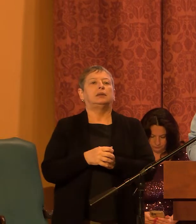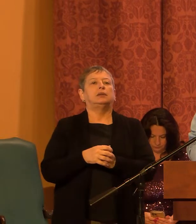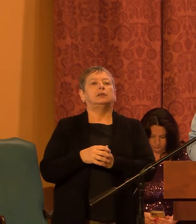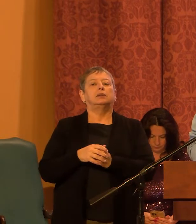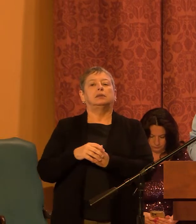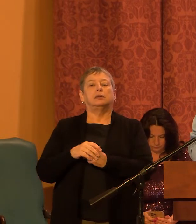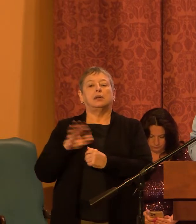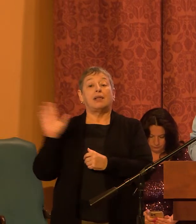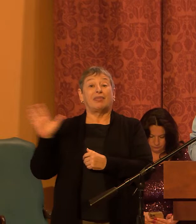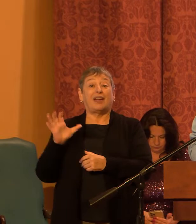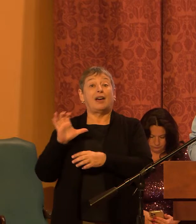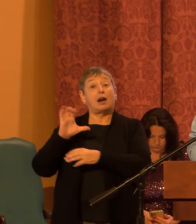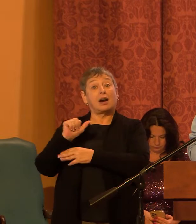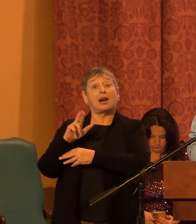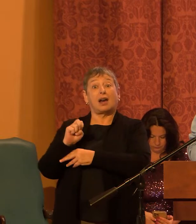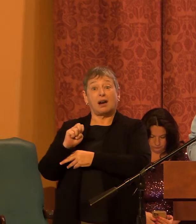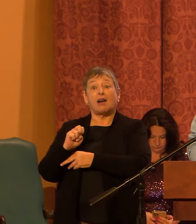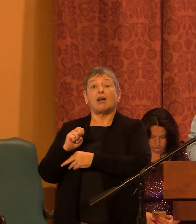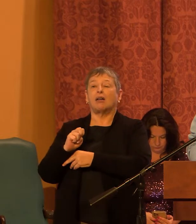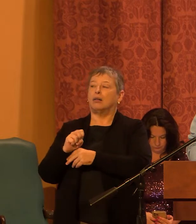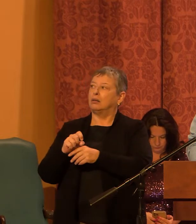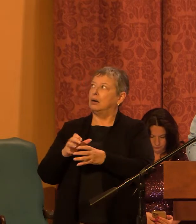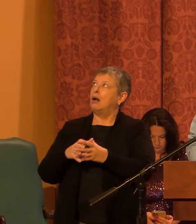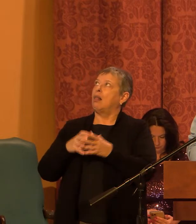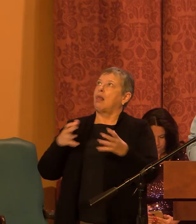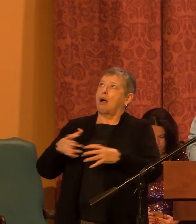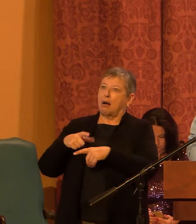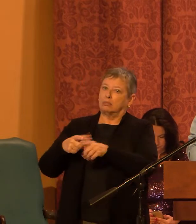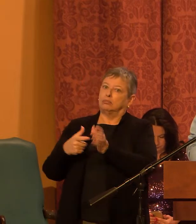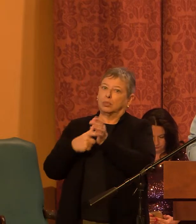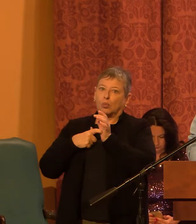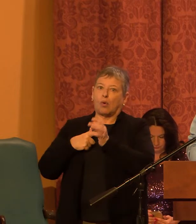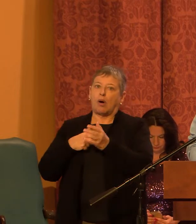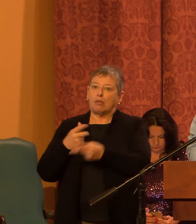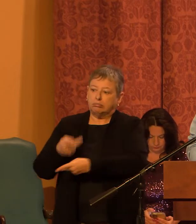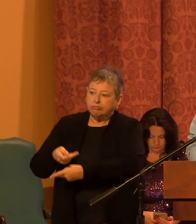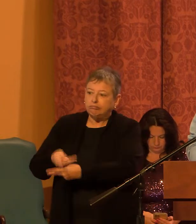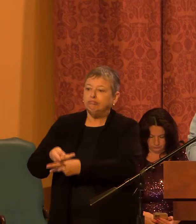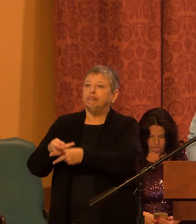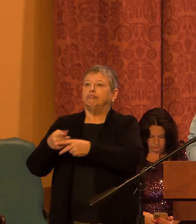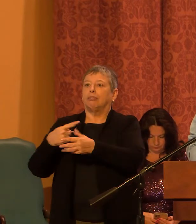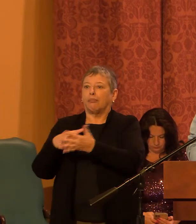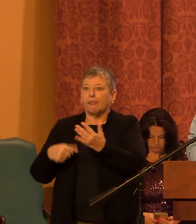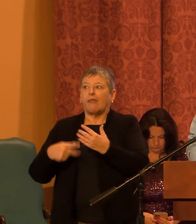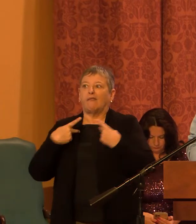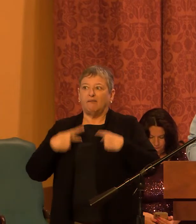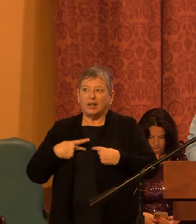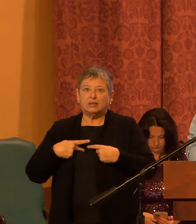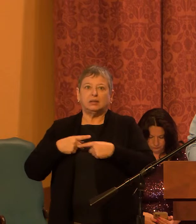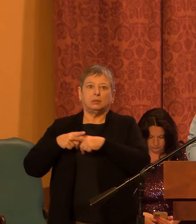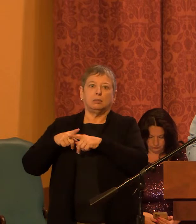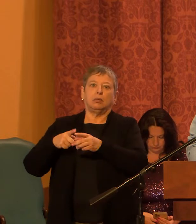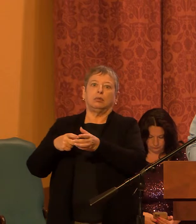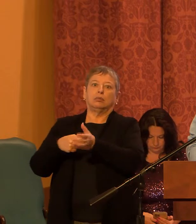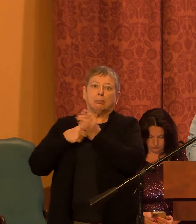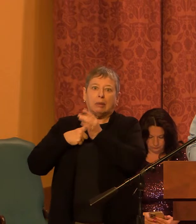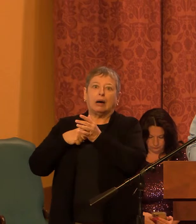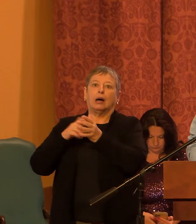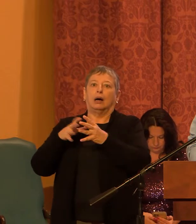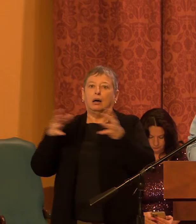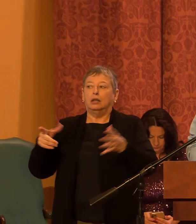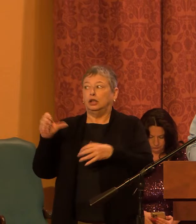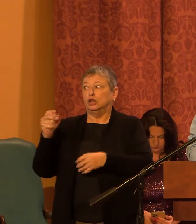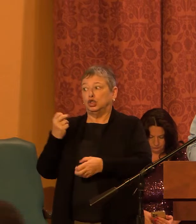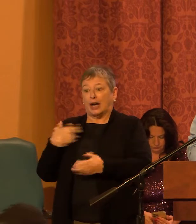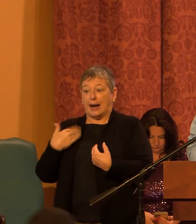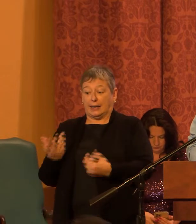care is extensive and physical demands which Danielle tackles on a daily basis. She has them up and ready to go on the school bus